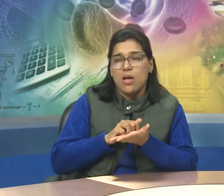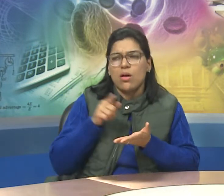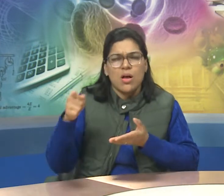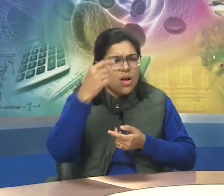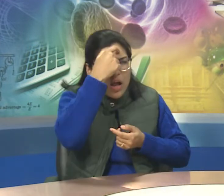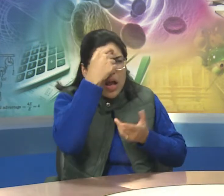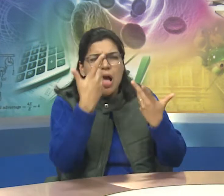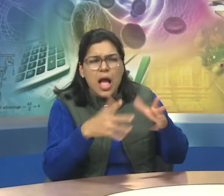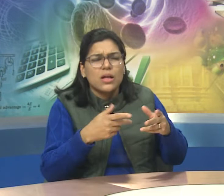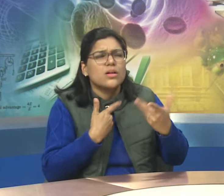and honest